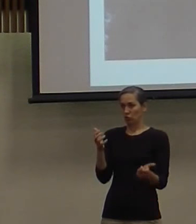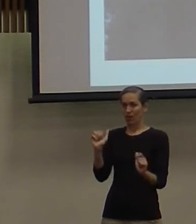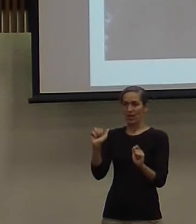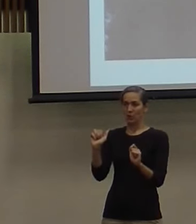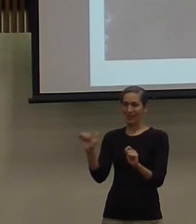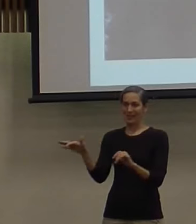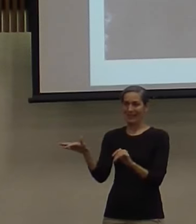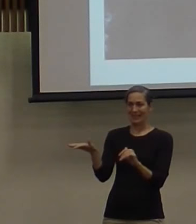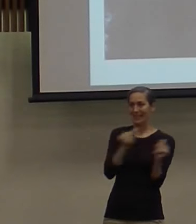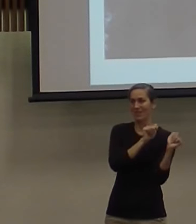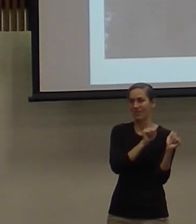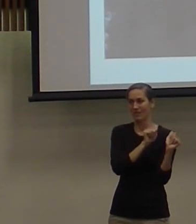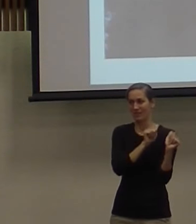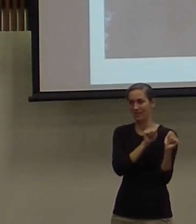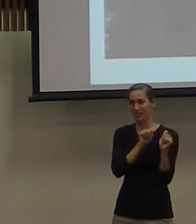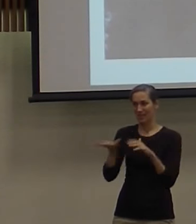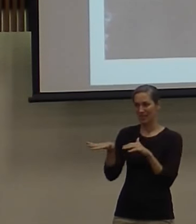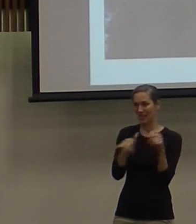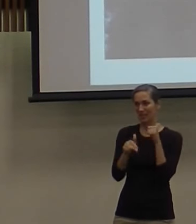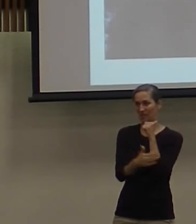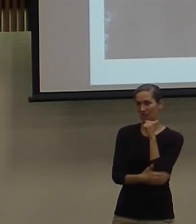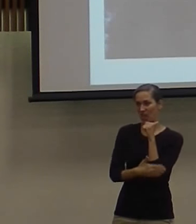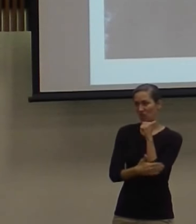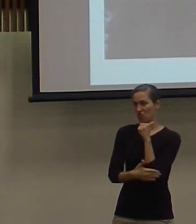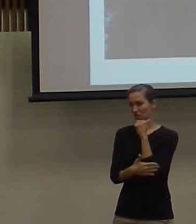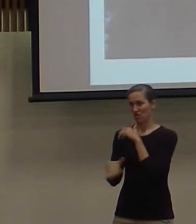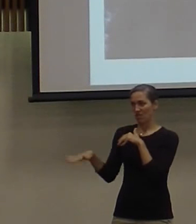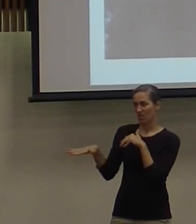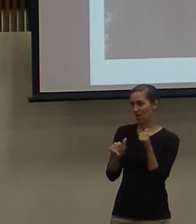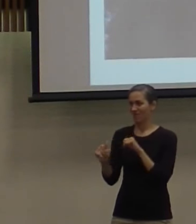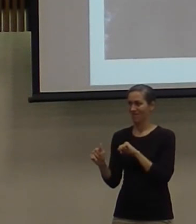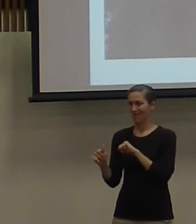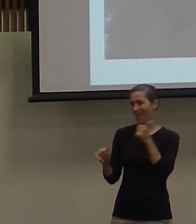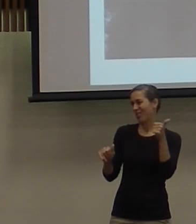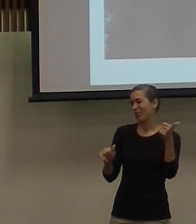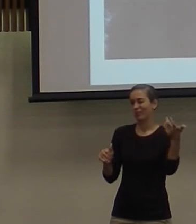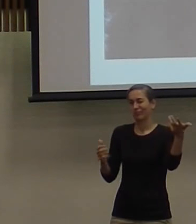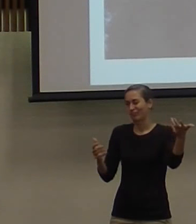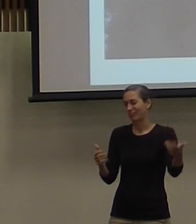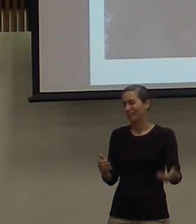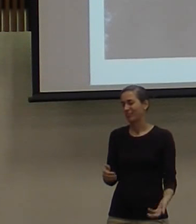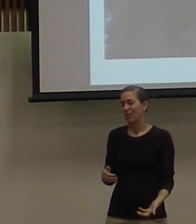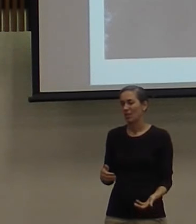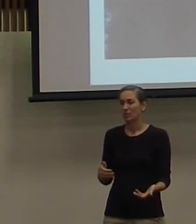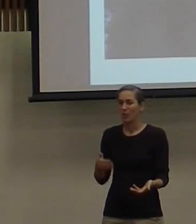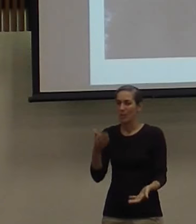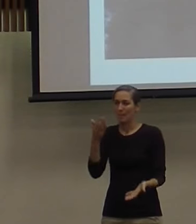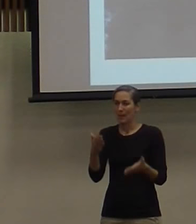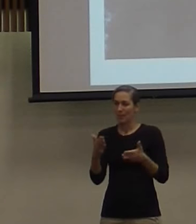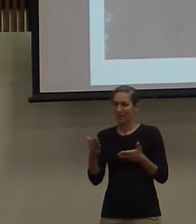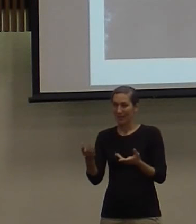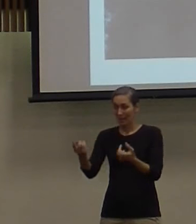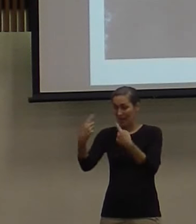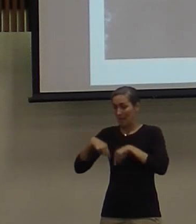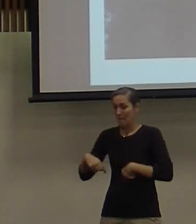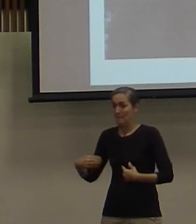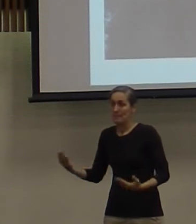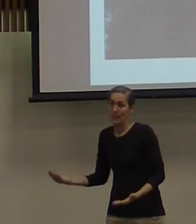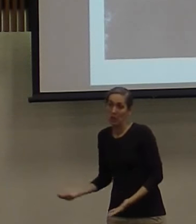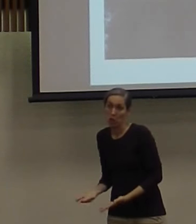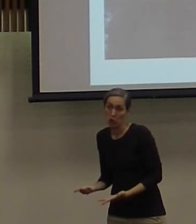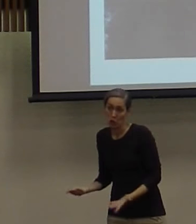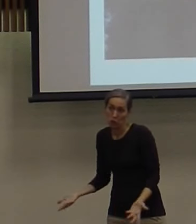try to abandon the country and go somewhere else. And of course, they may go to this country.